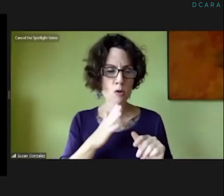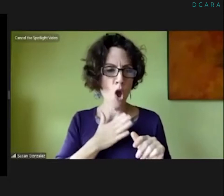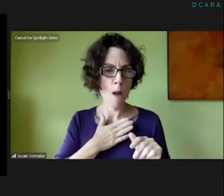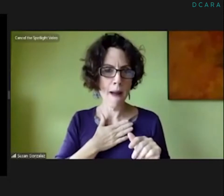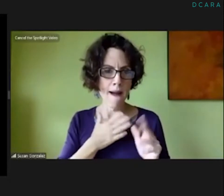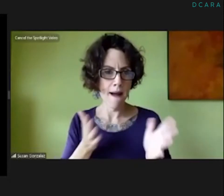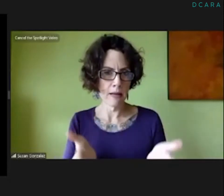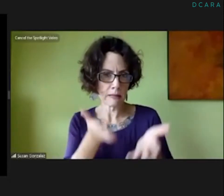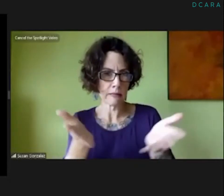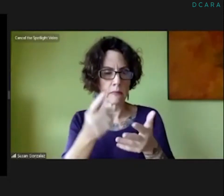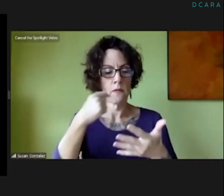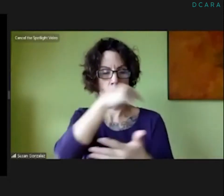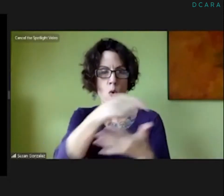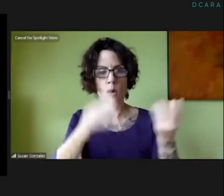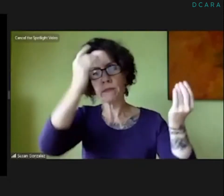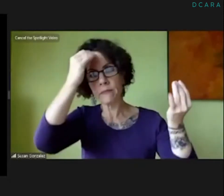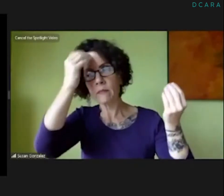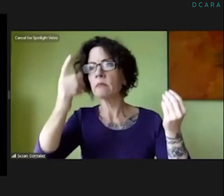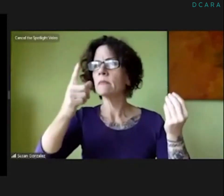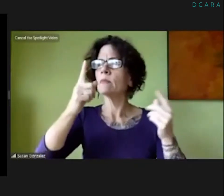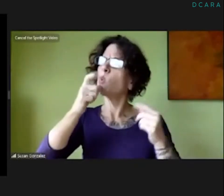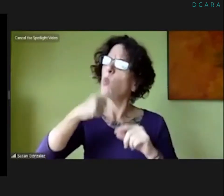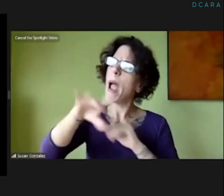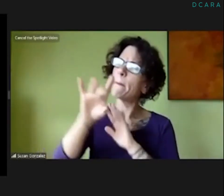with a second, third, fourth, or fifth.